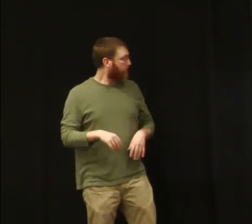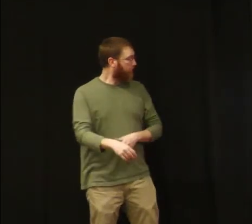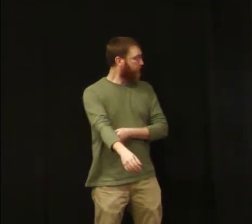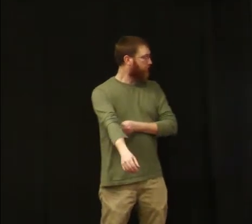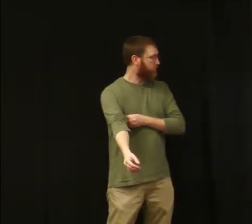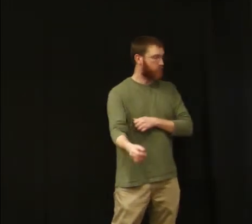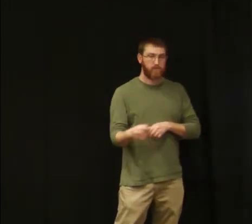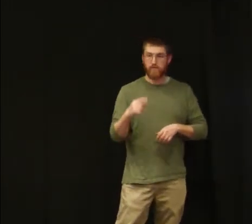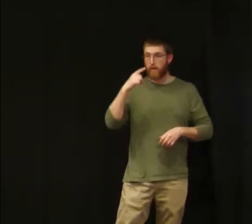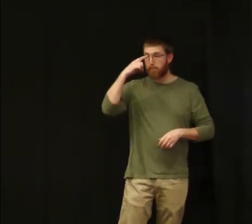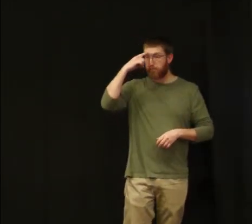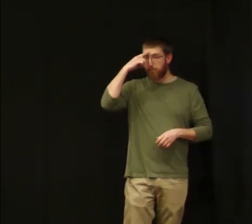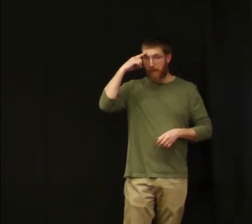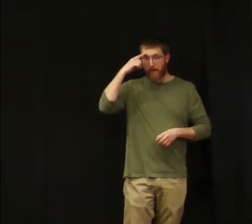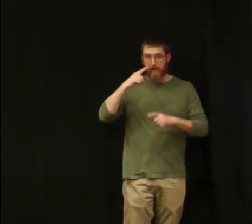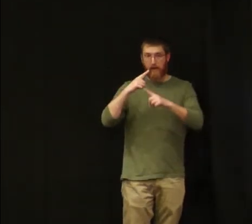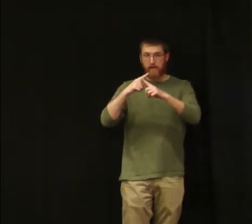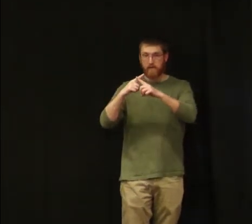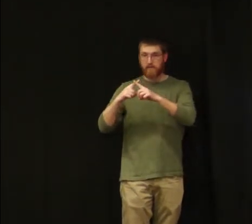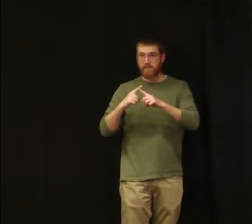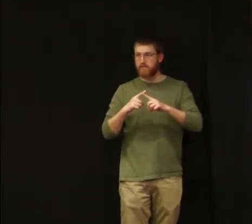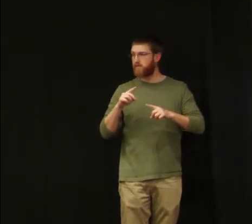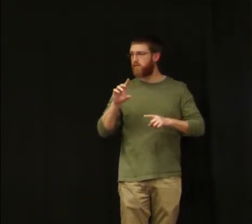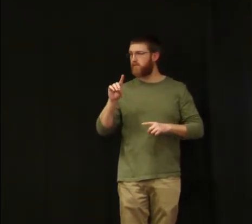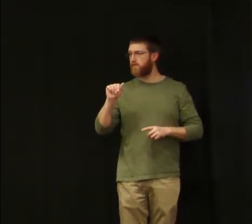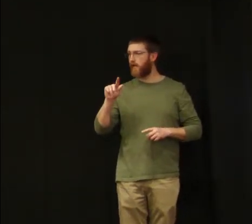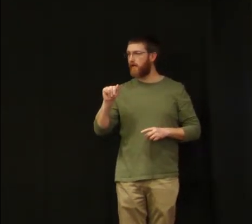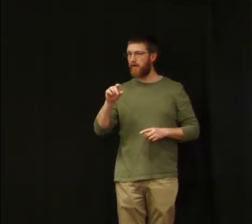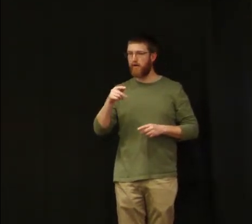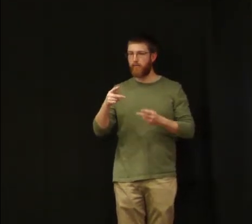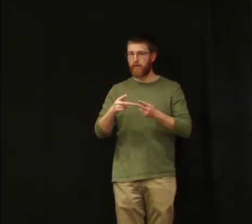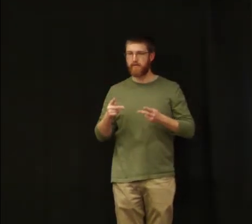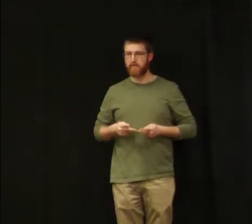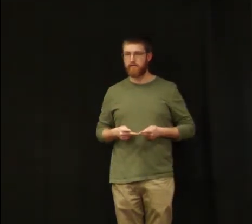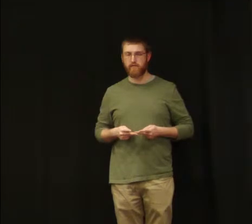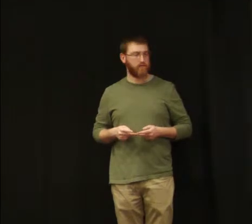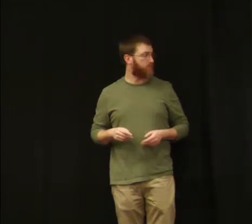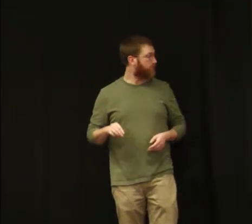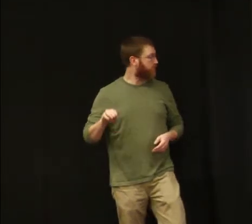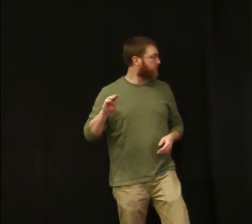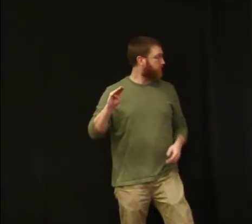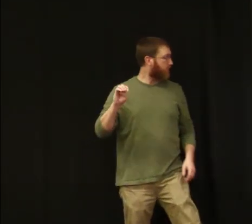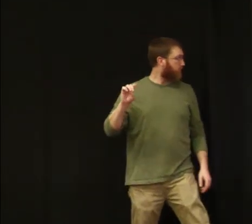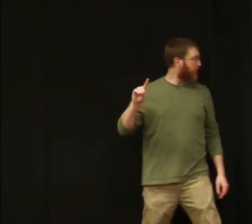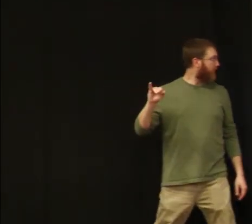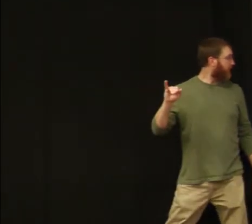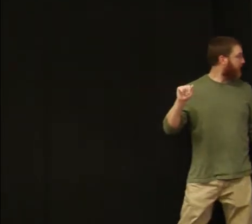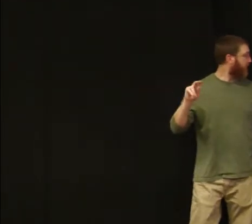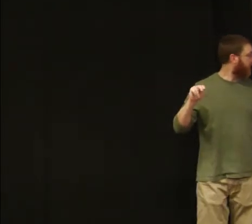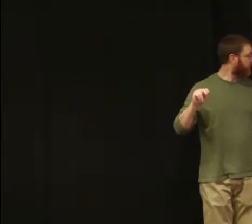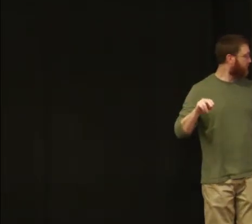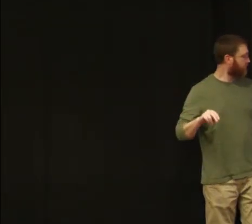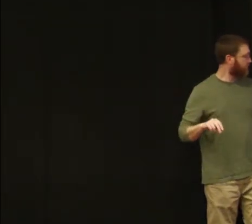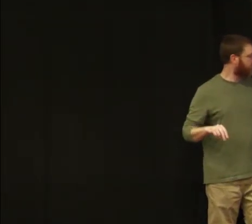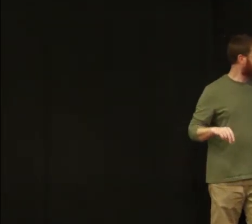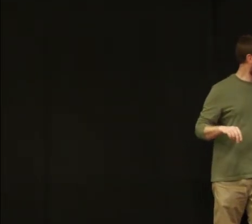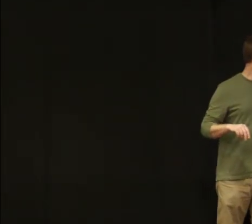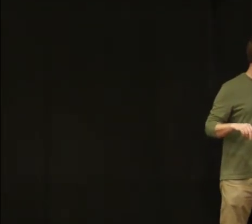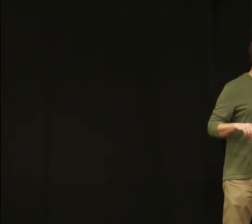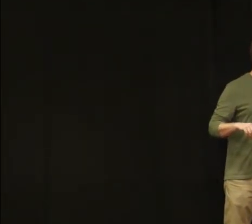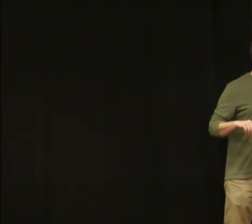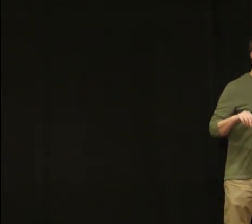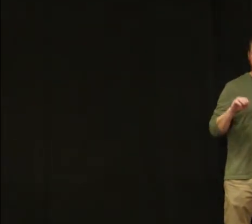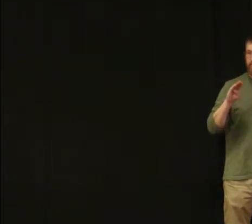are these data points here. The median method, right here, this is the baseline for the median